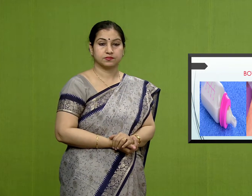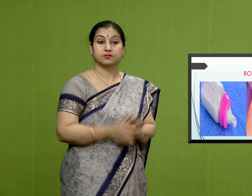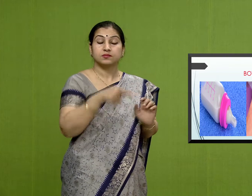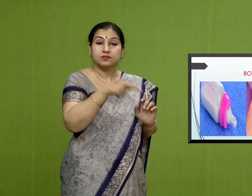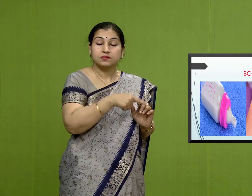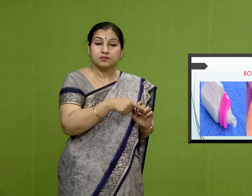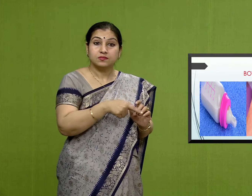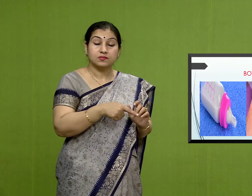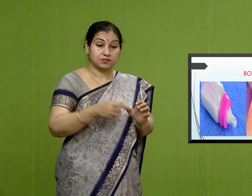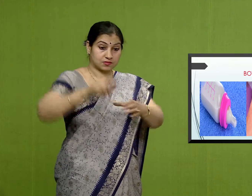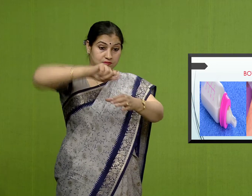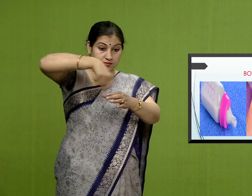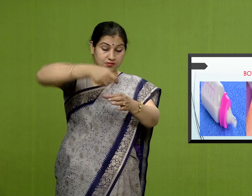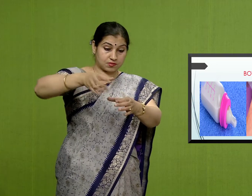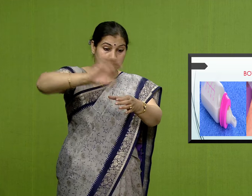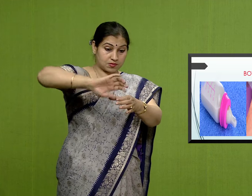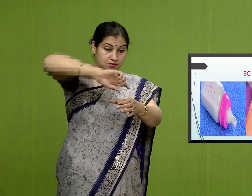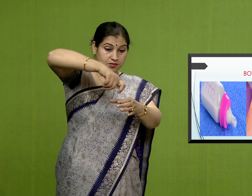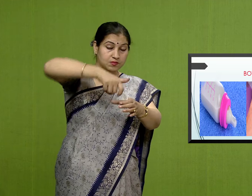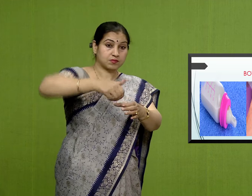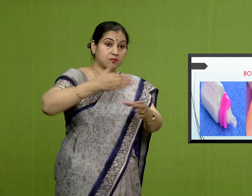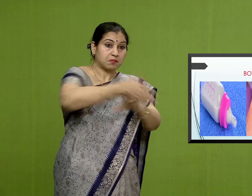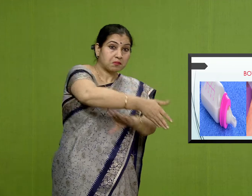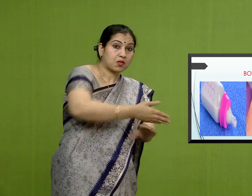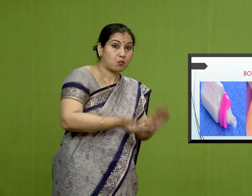of infection and infectious diseases,